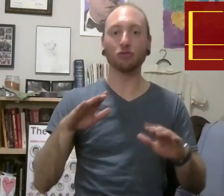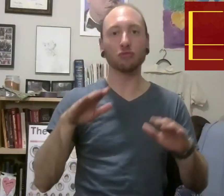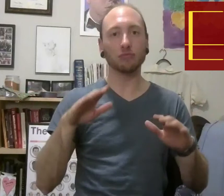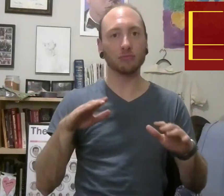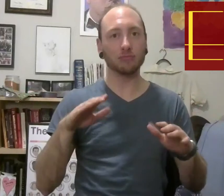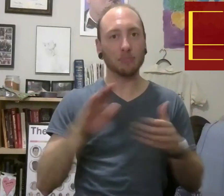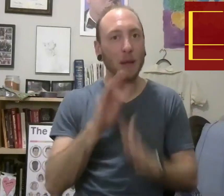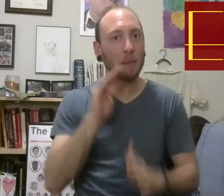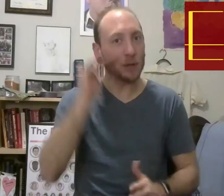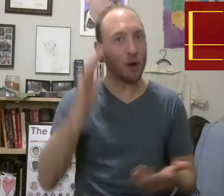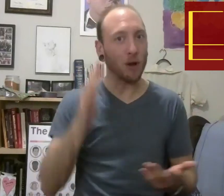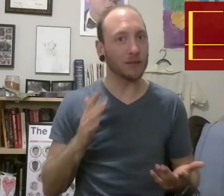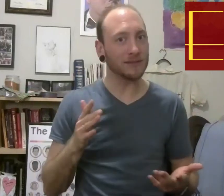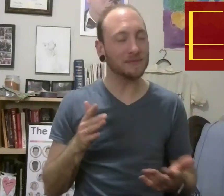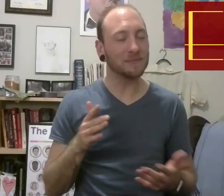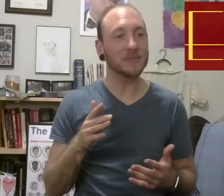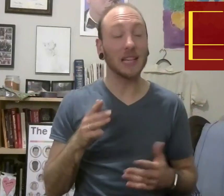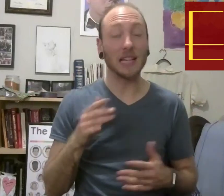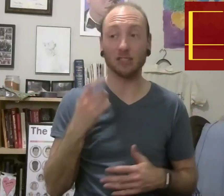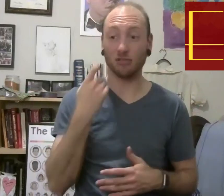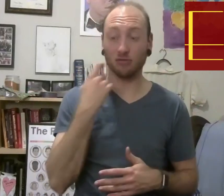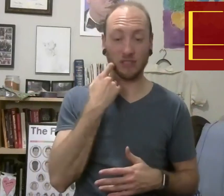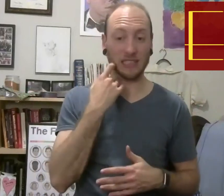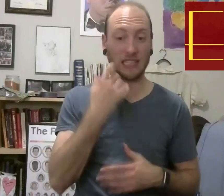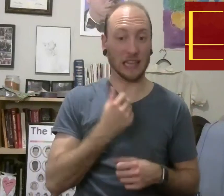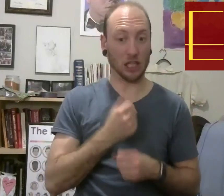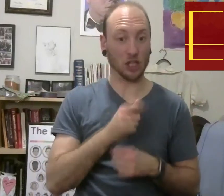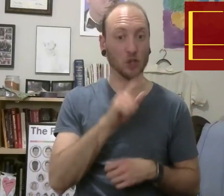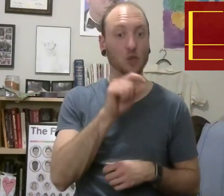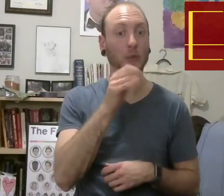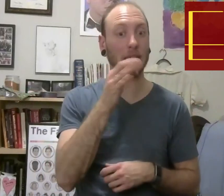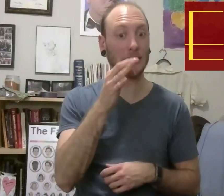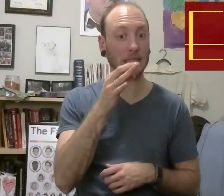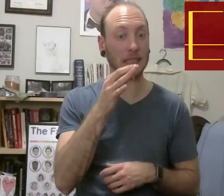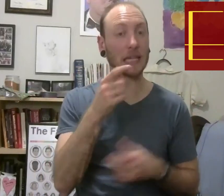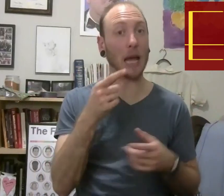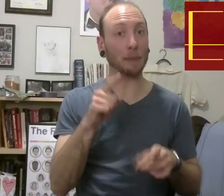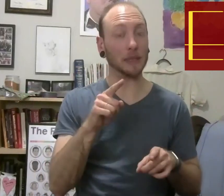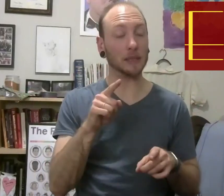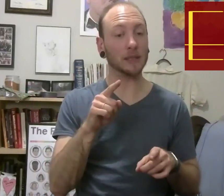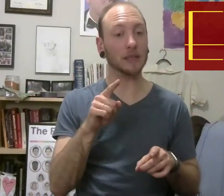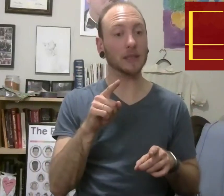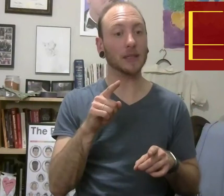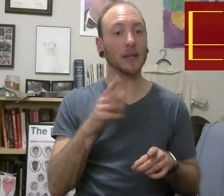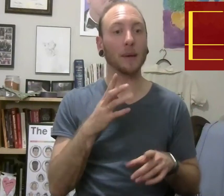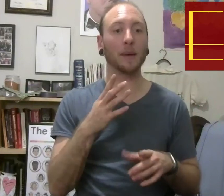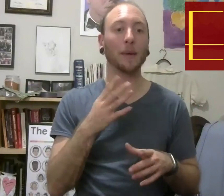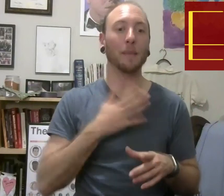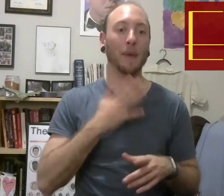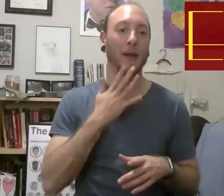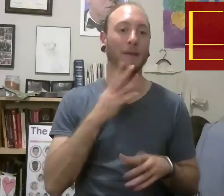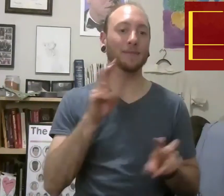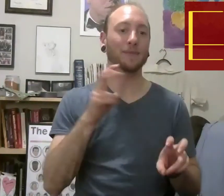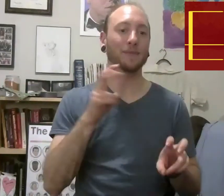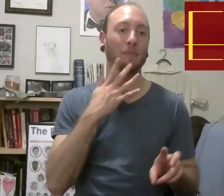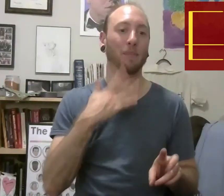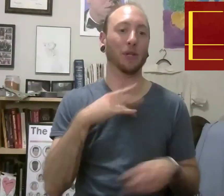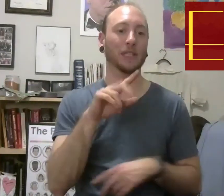And earlier this year, I spent my 2-year sobriety birthday in small claims court.